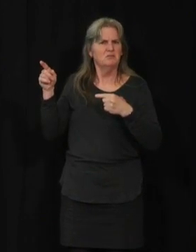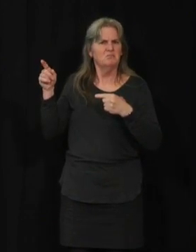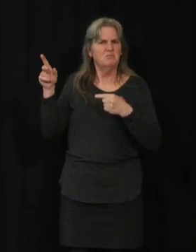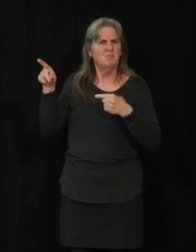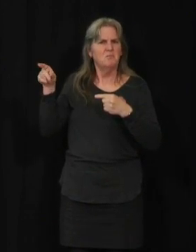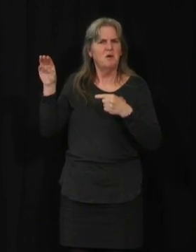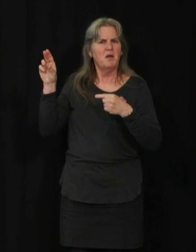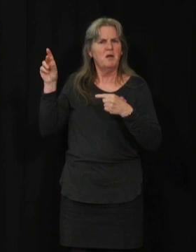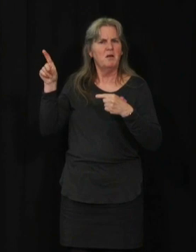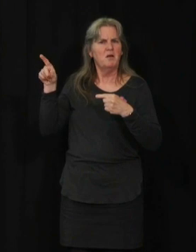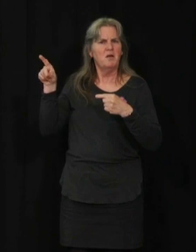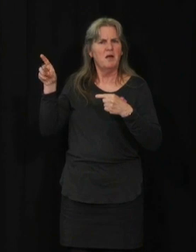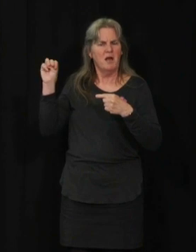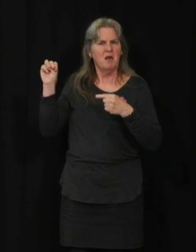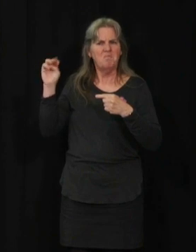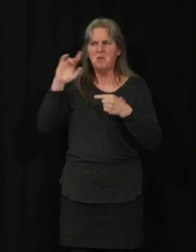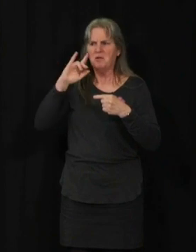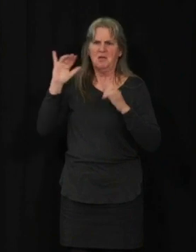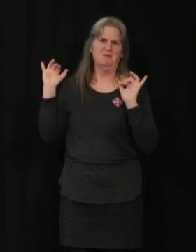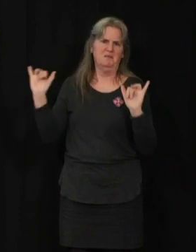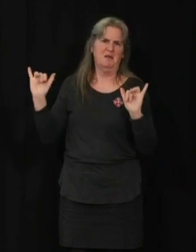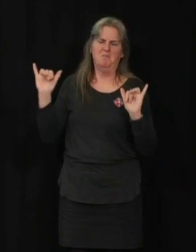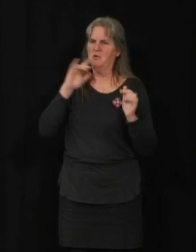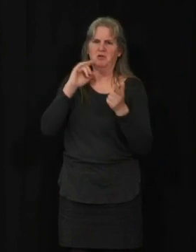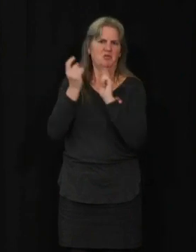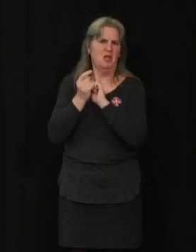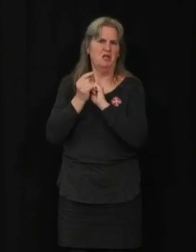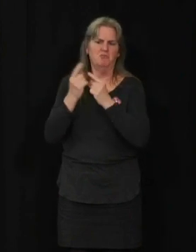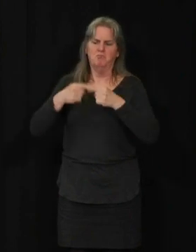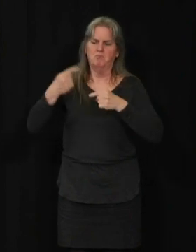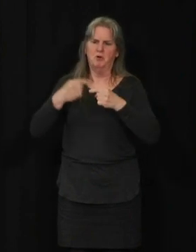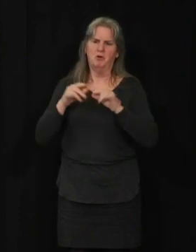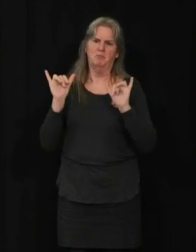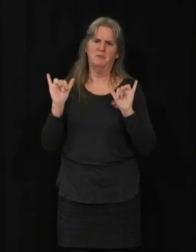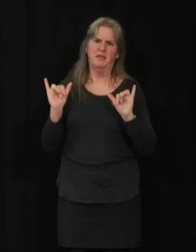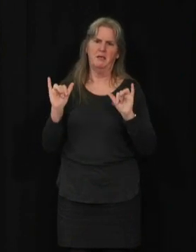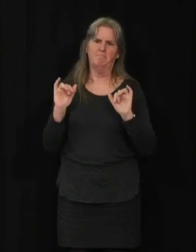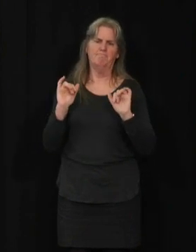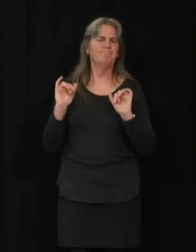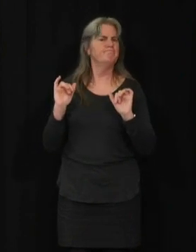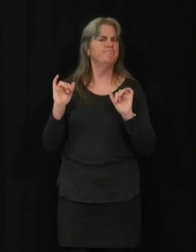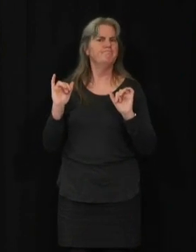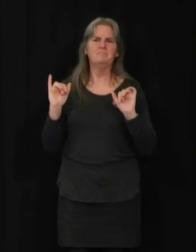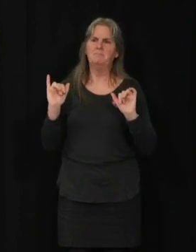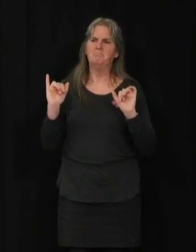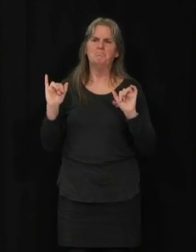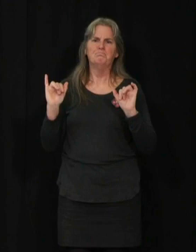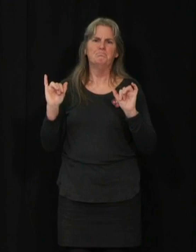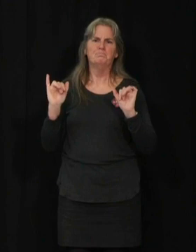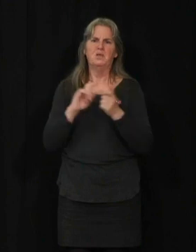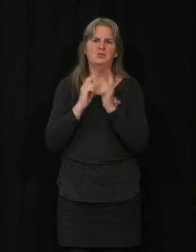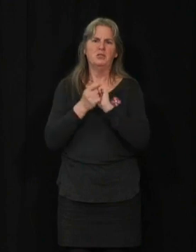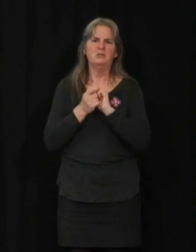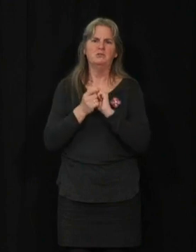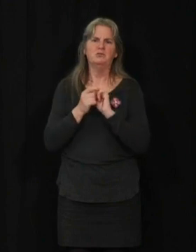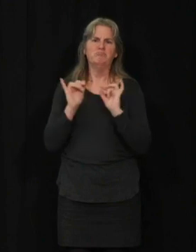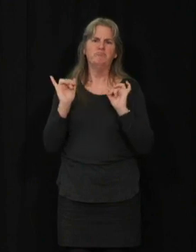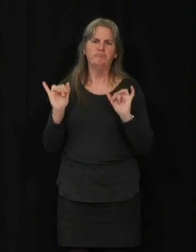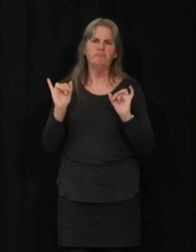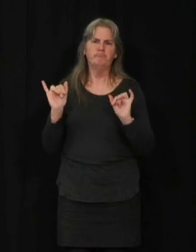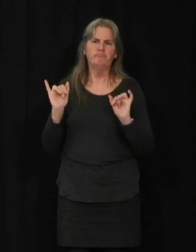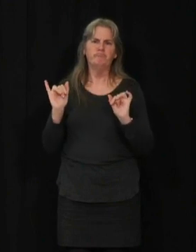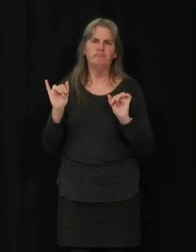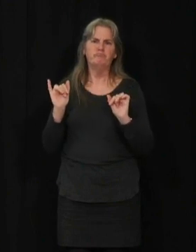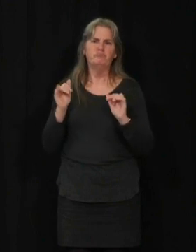an intention to change any of the current recommendations and requirements. But